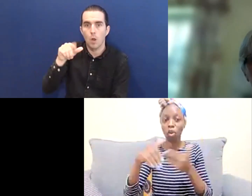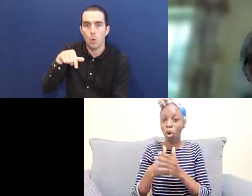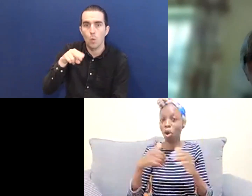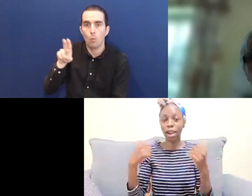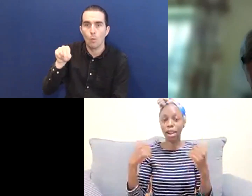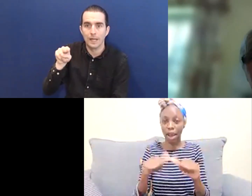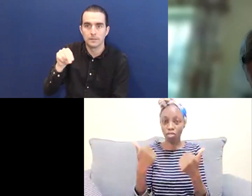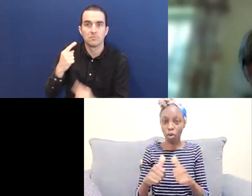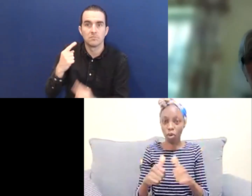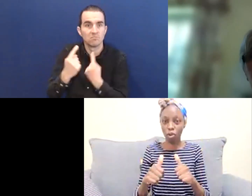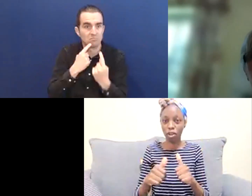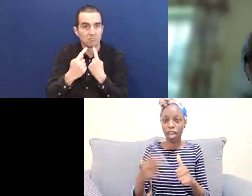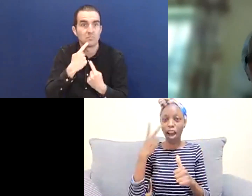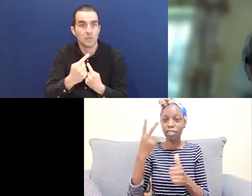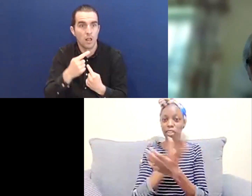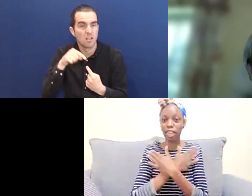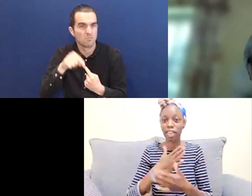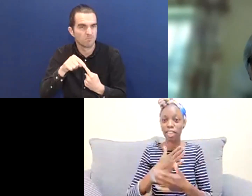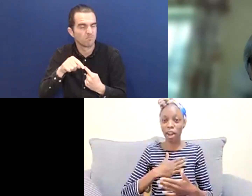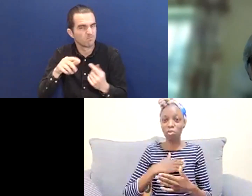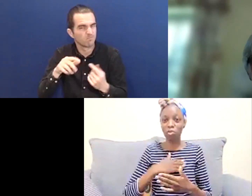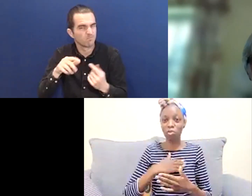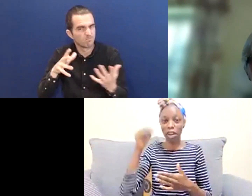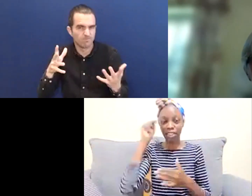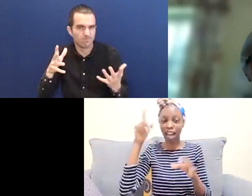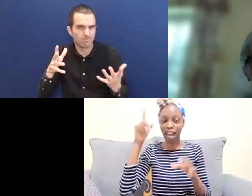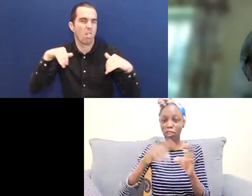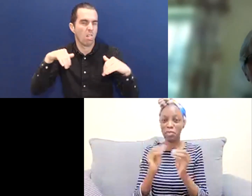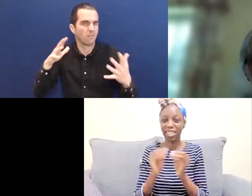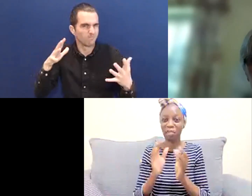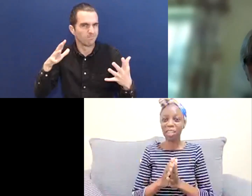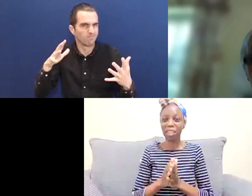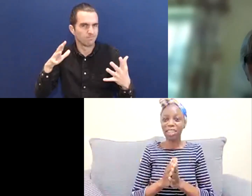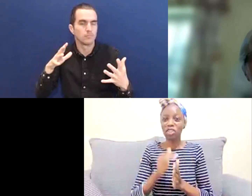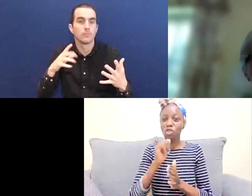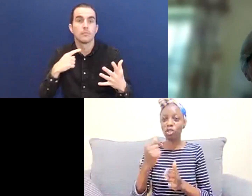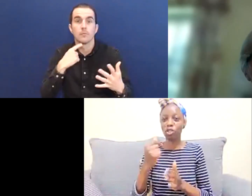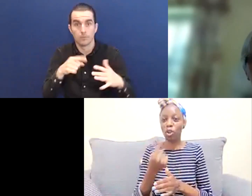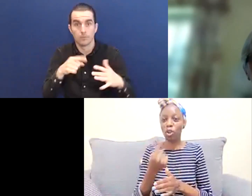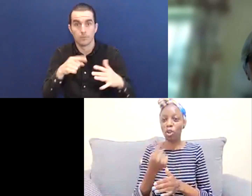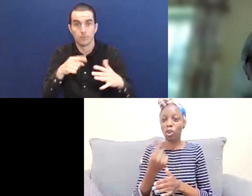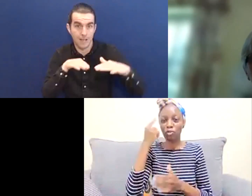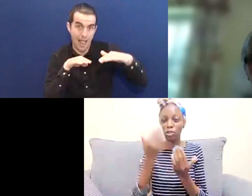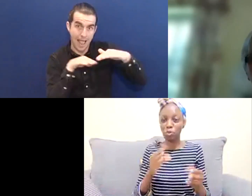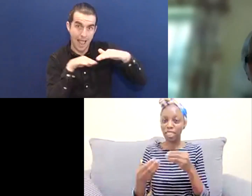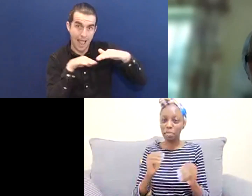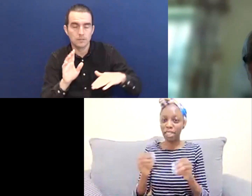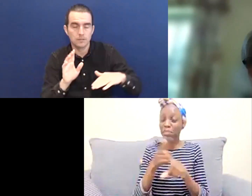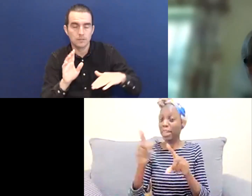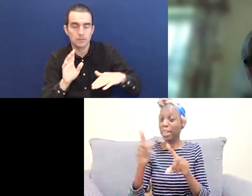this, many, not just people with disabilities, but also others do not have access